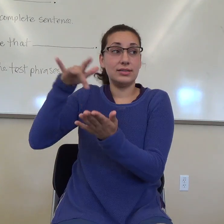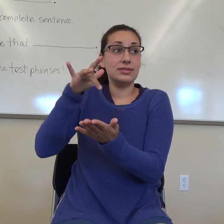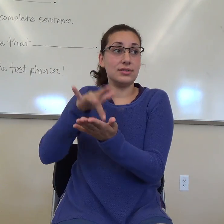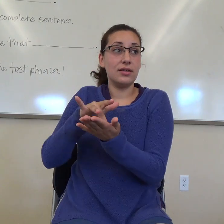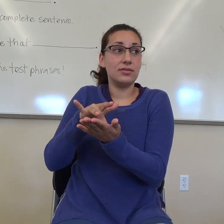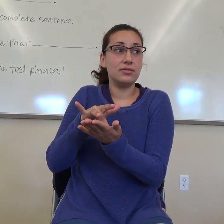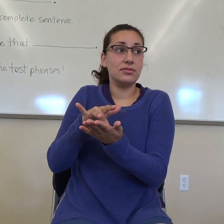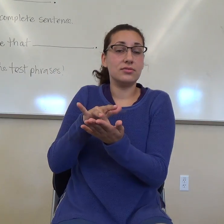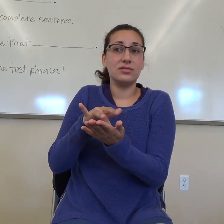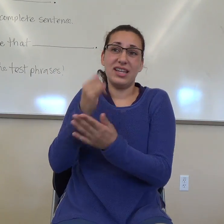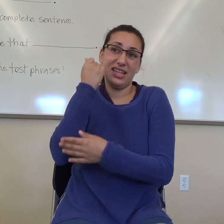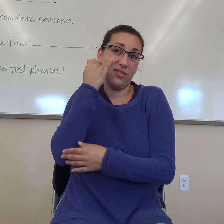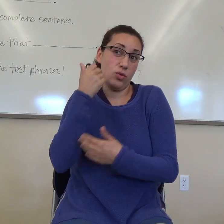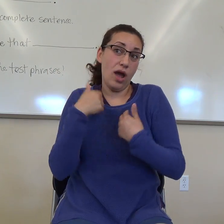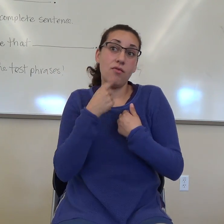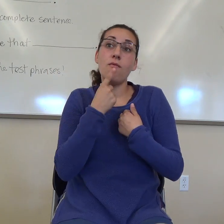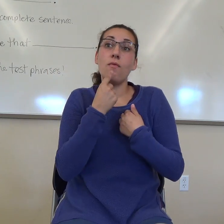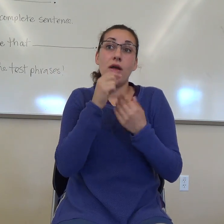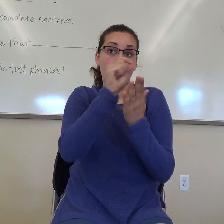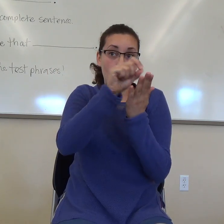has read stuff, or even if you're not,